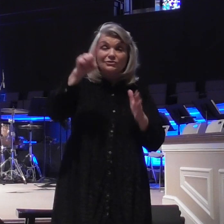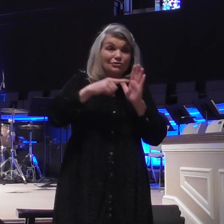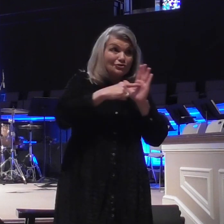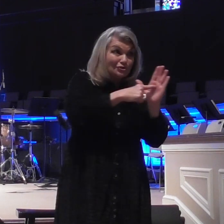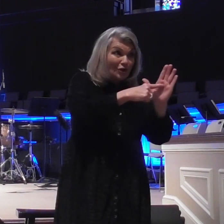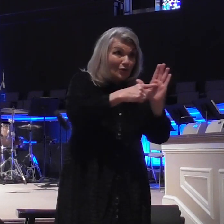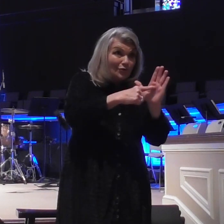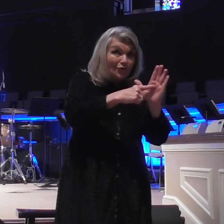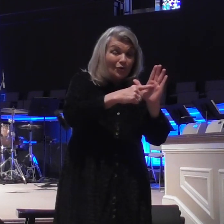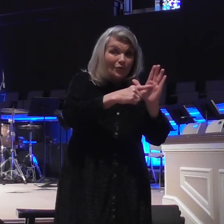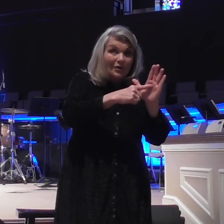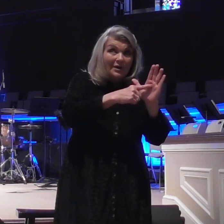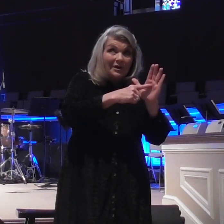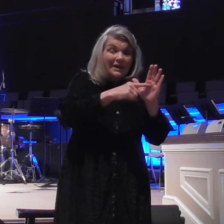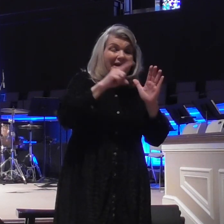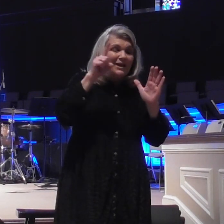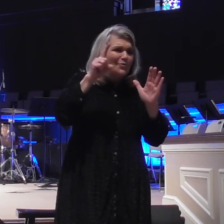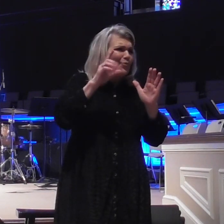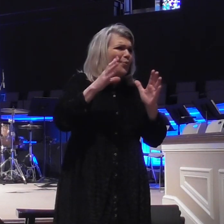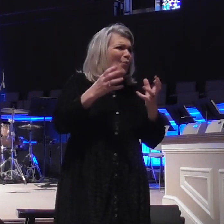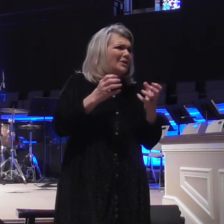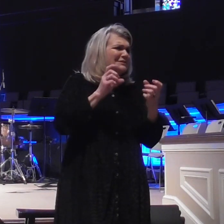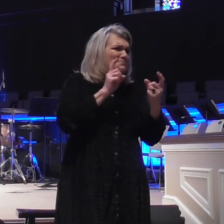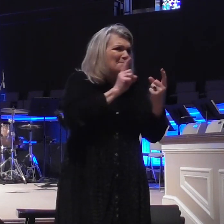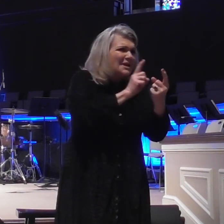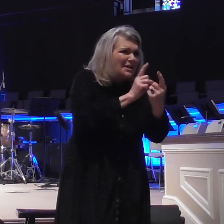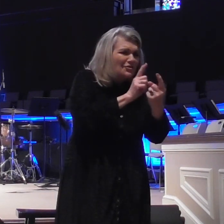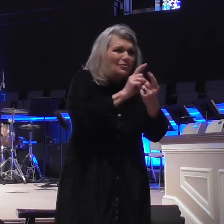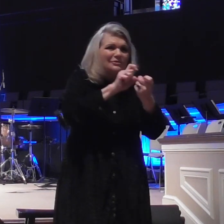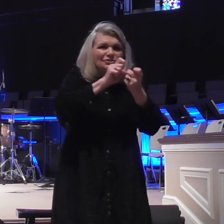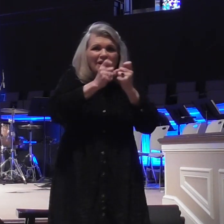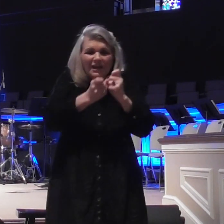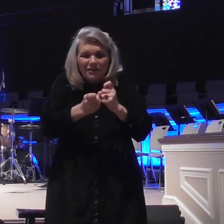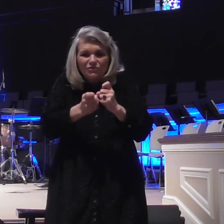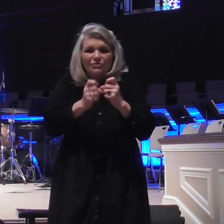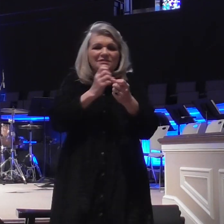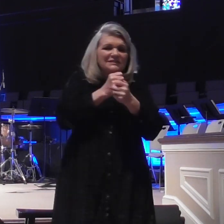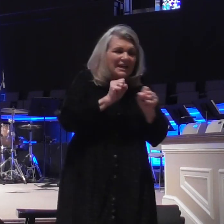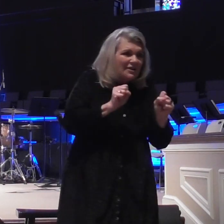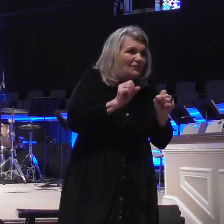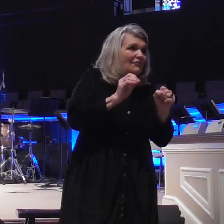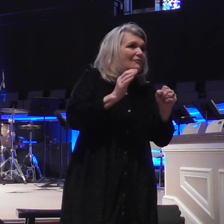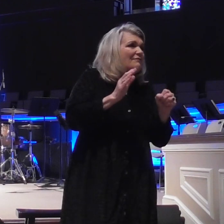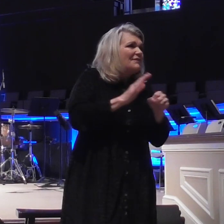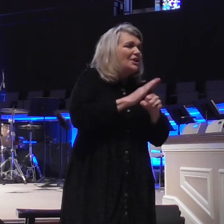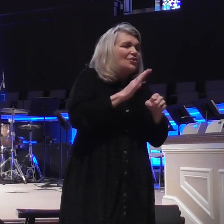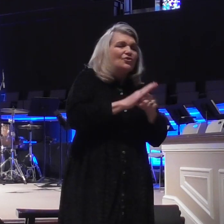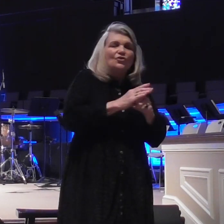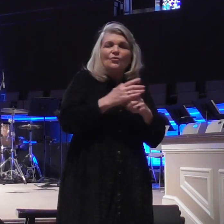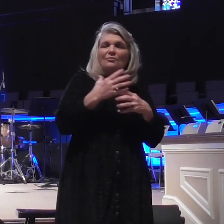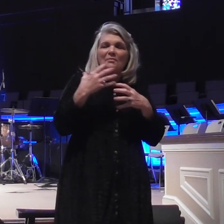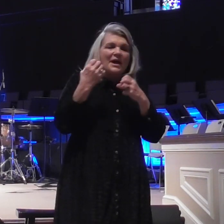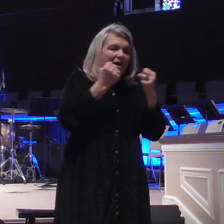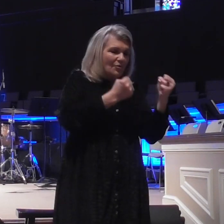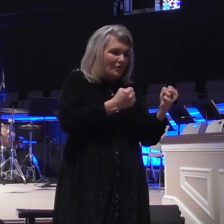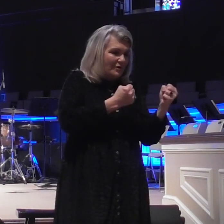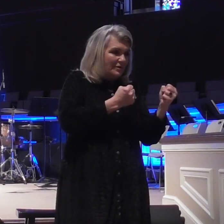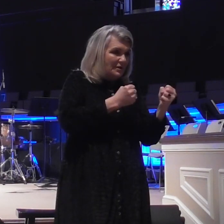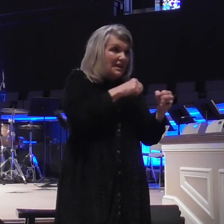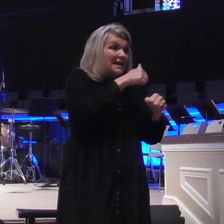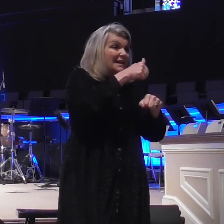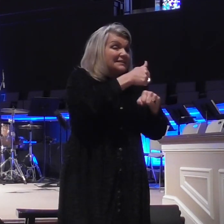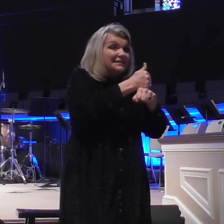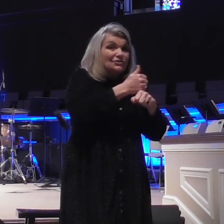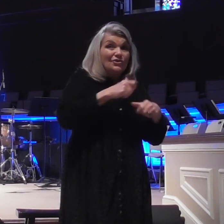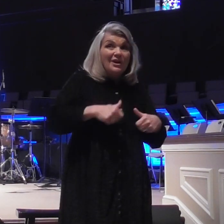wants to meet you, forgive you, change you, save you, fill you with new and lasting power, and set your life in a completely